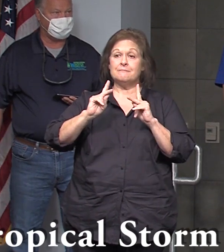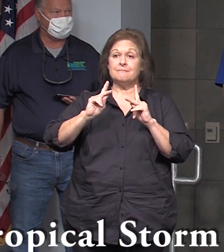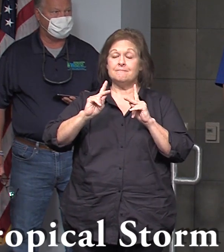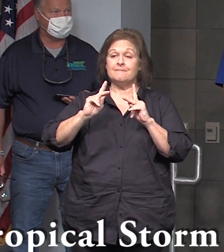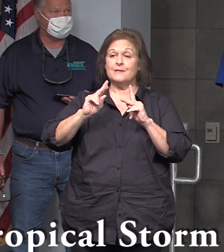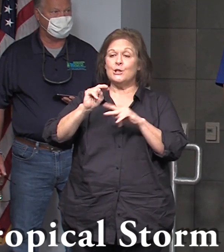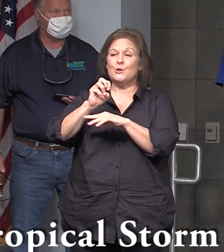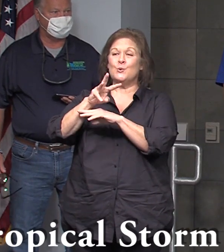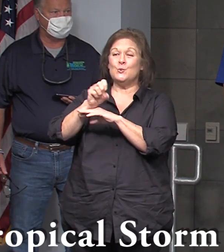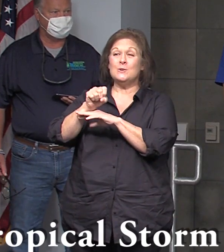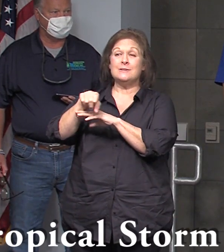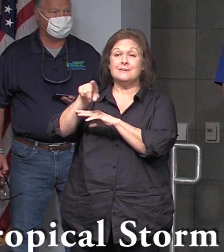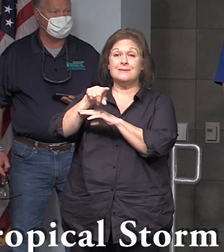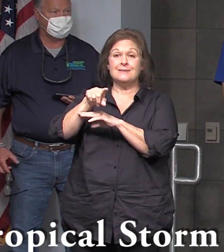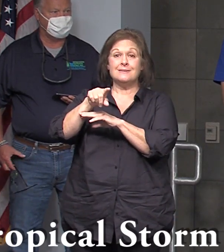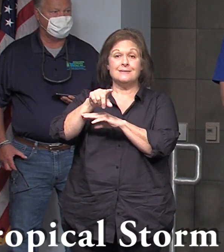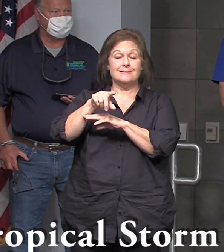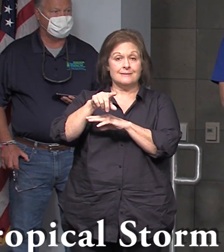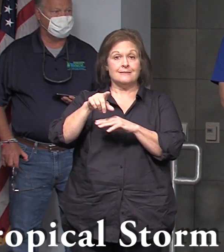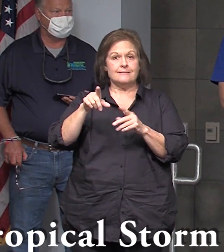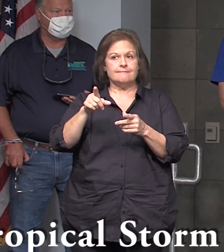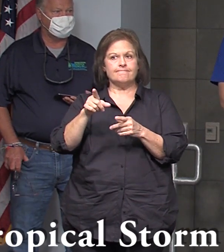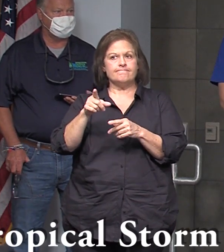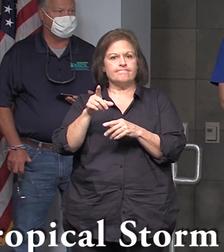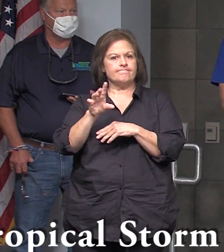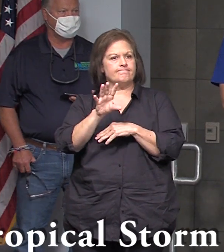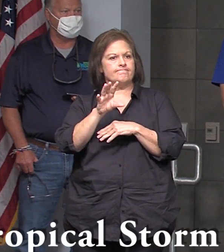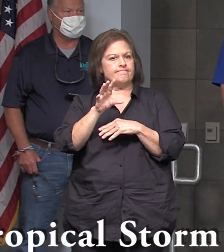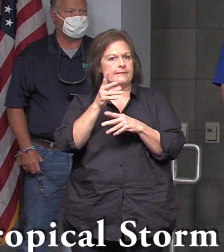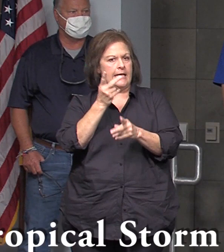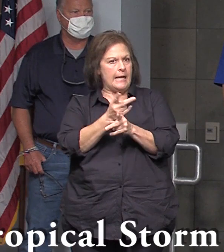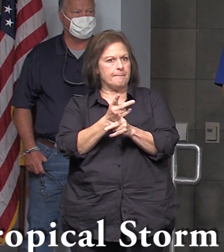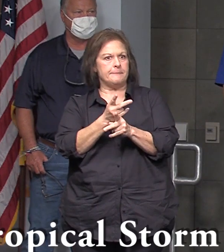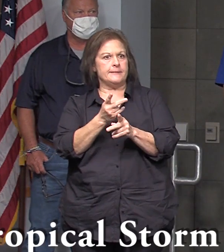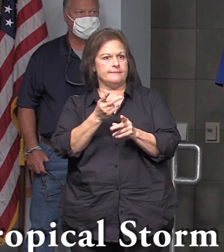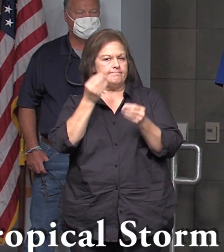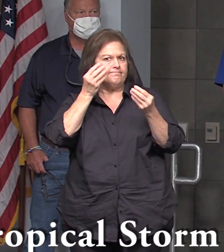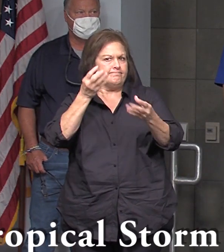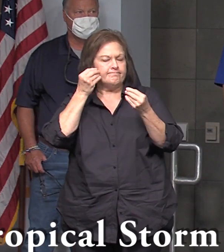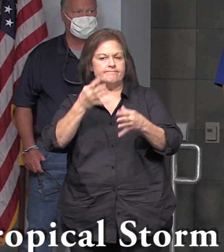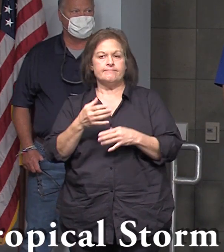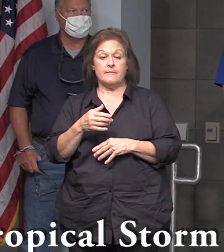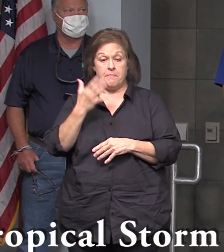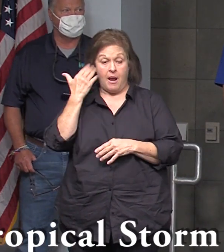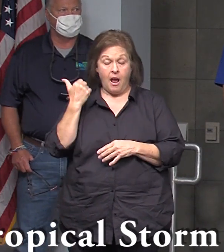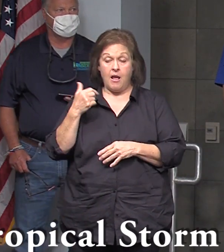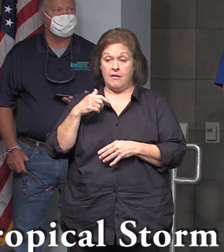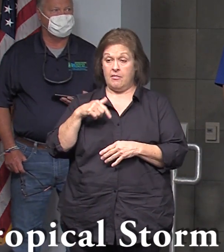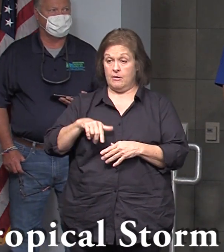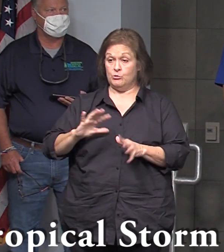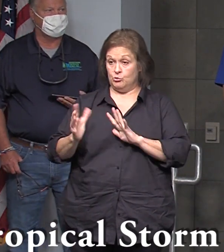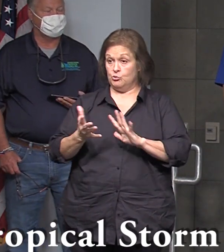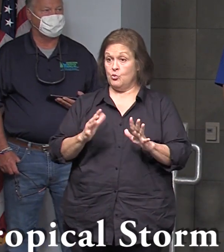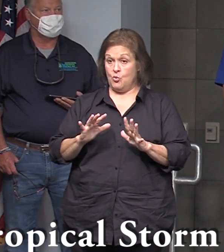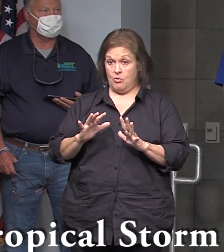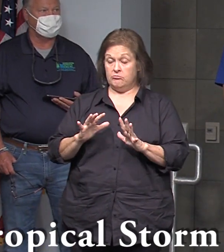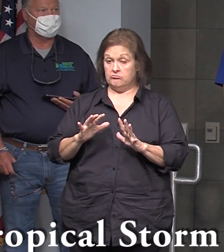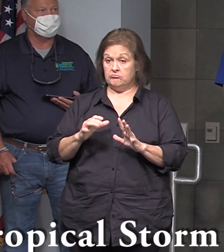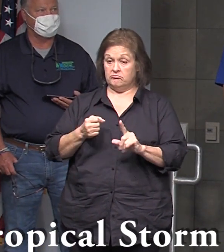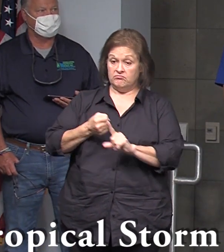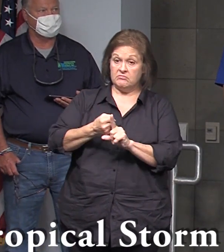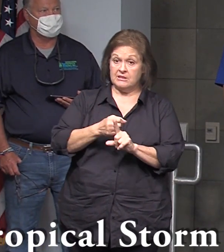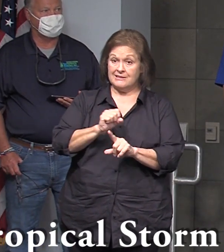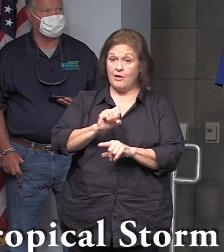the entire southeast part of Louisiana. Because this storm is going to impact virtually every part